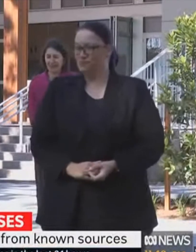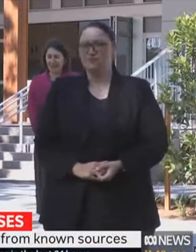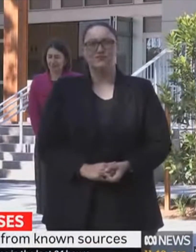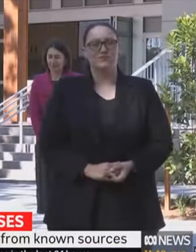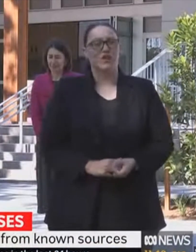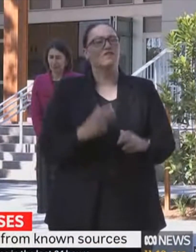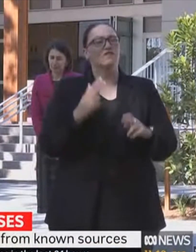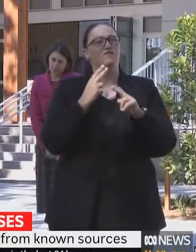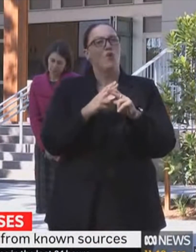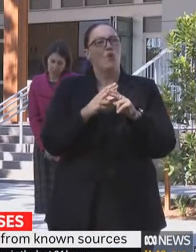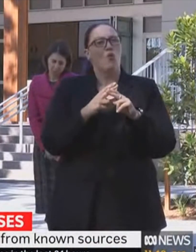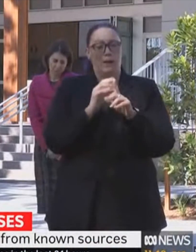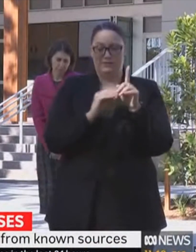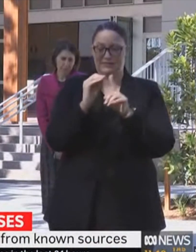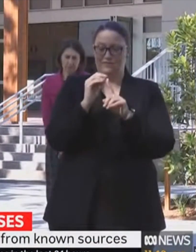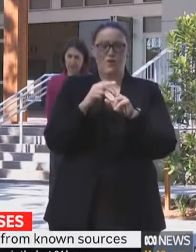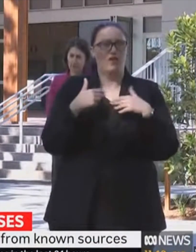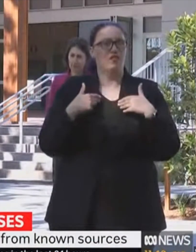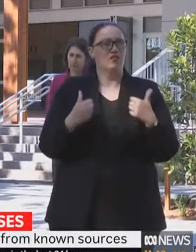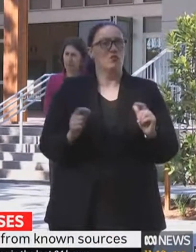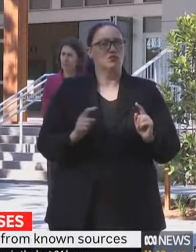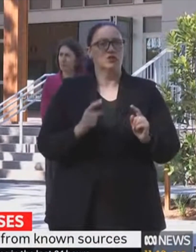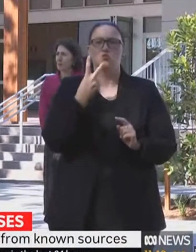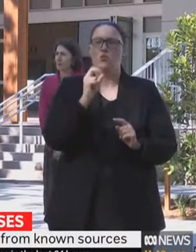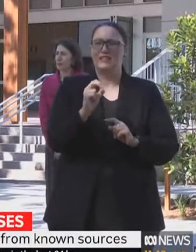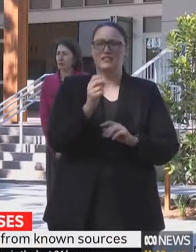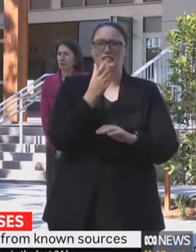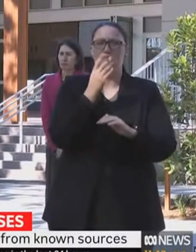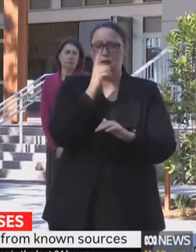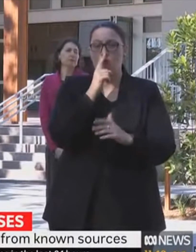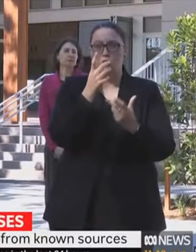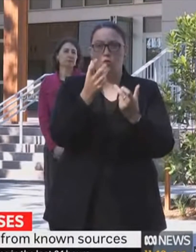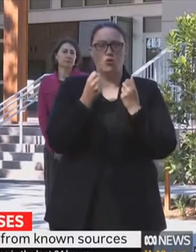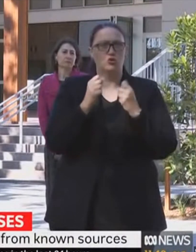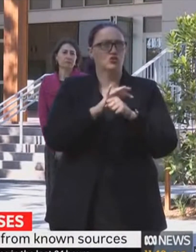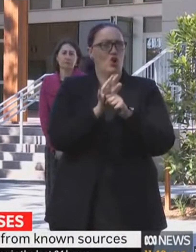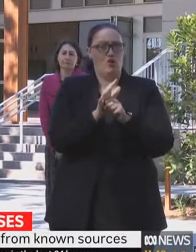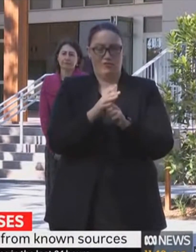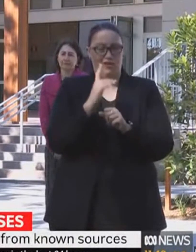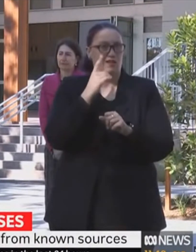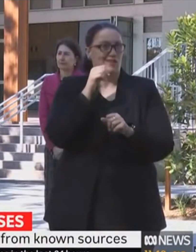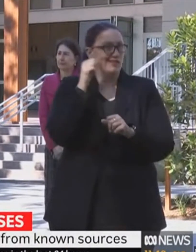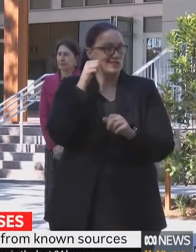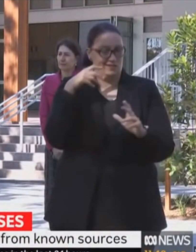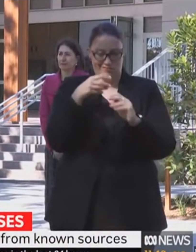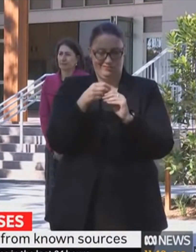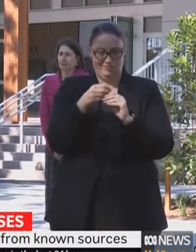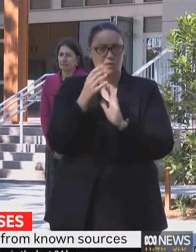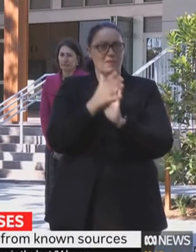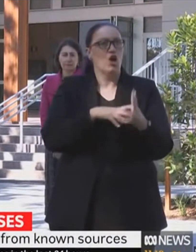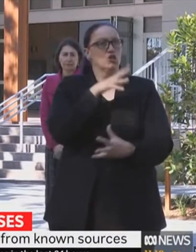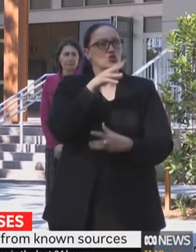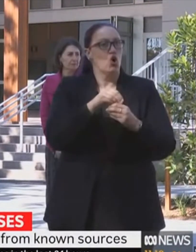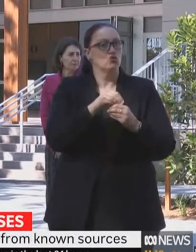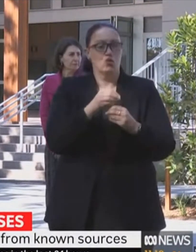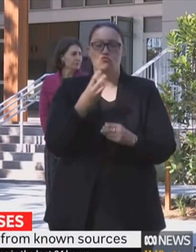So in terms of the update, there were 20 new cases of COVID were diagnosed in the 24 hours to 8 p.m. last night, bringing the total number of